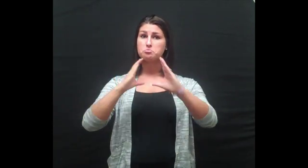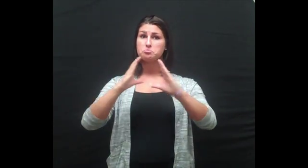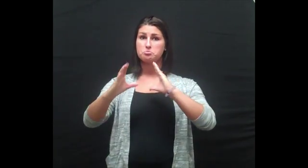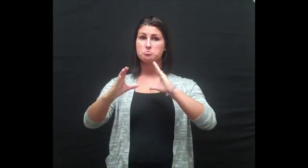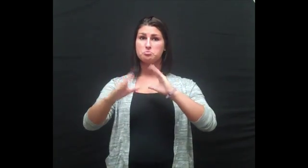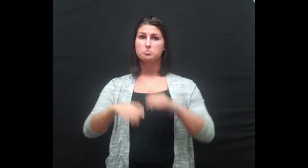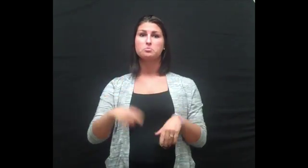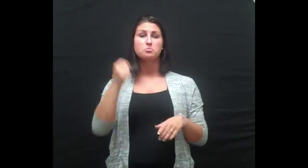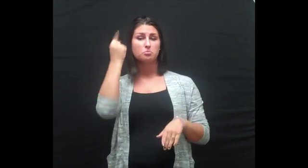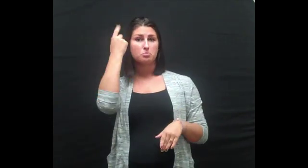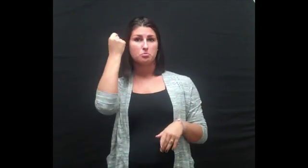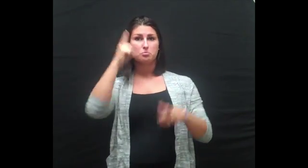takes.